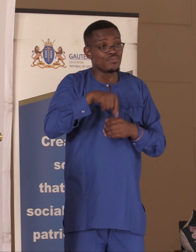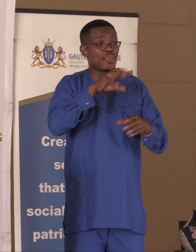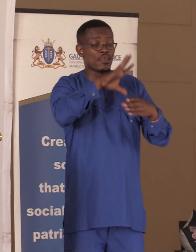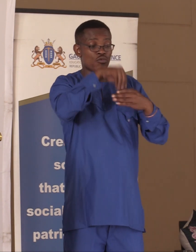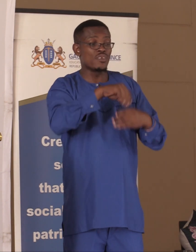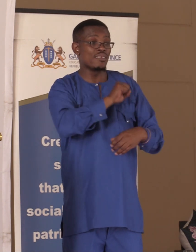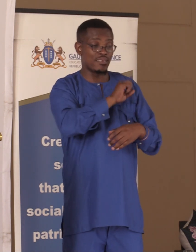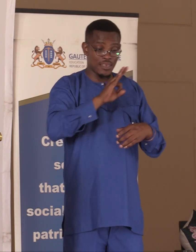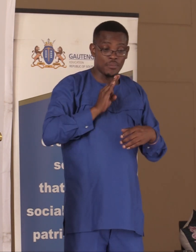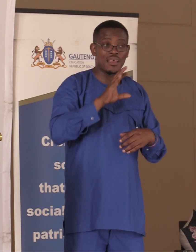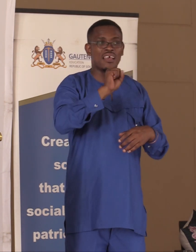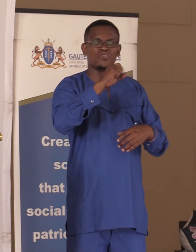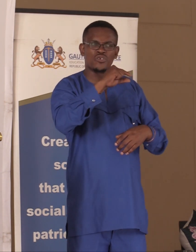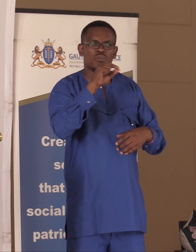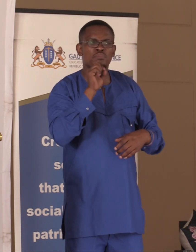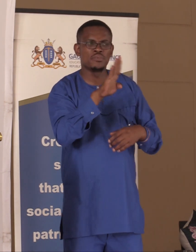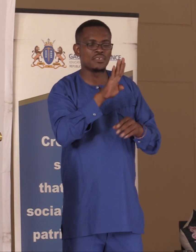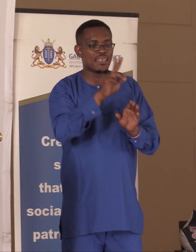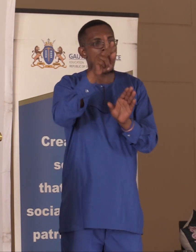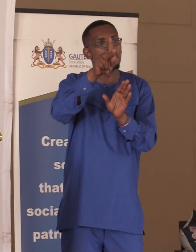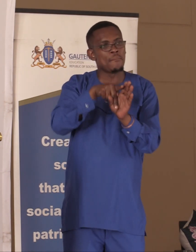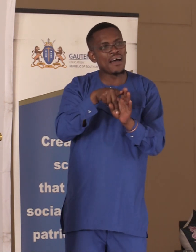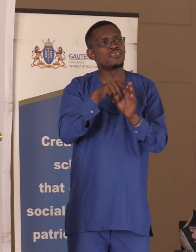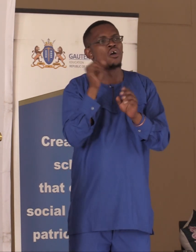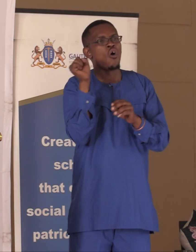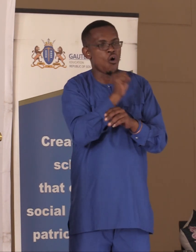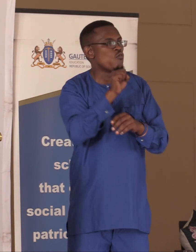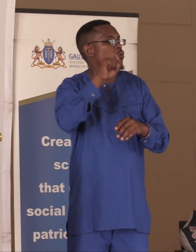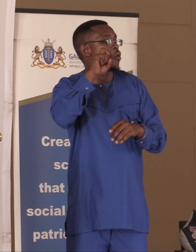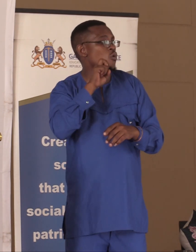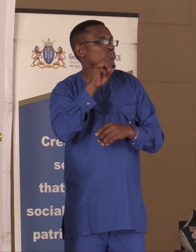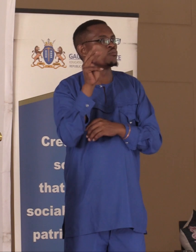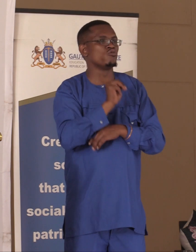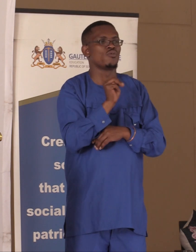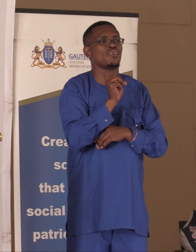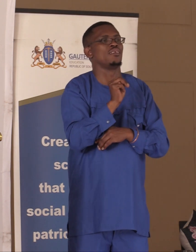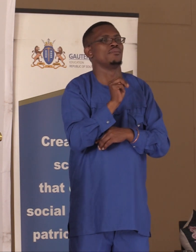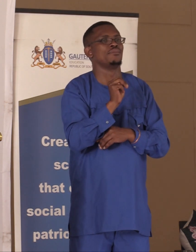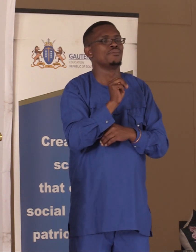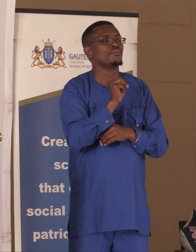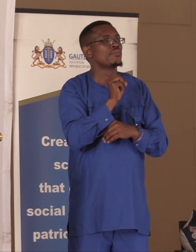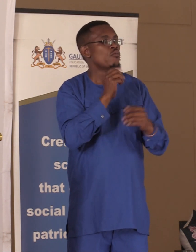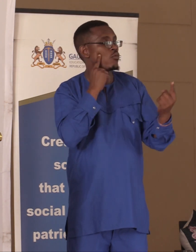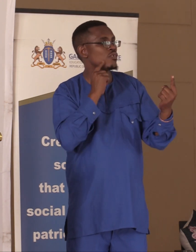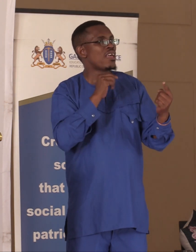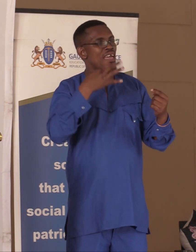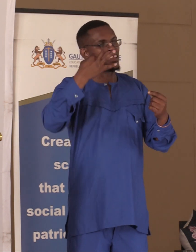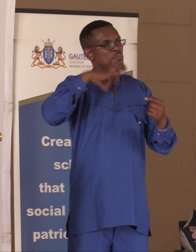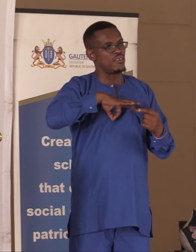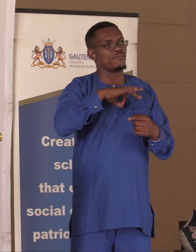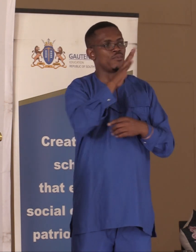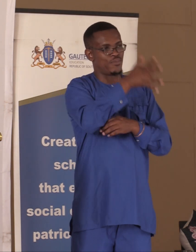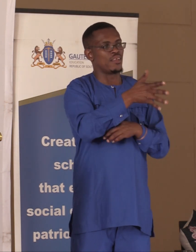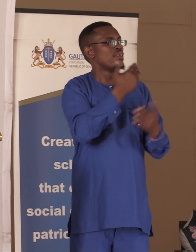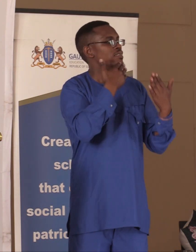members and AGB, are part and parcel of your target market, but also your beneficiaries.